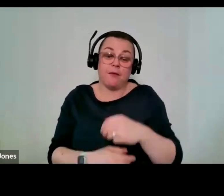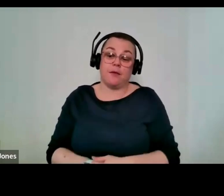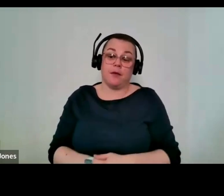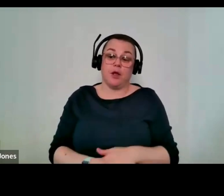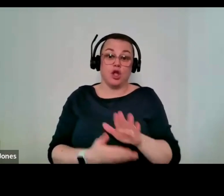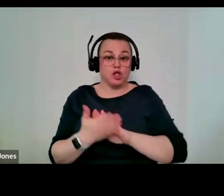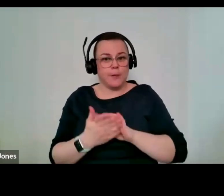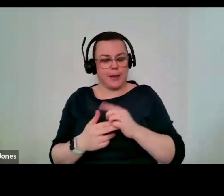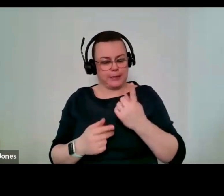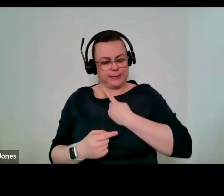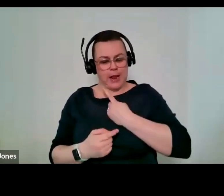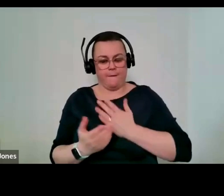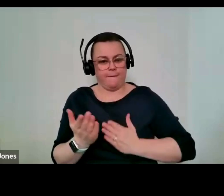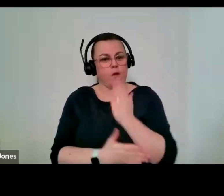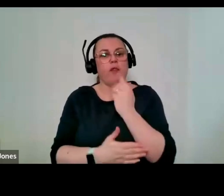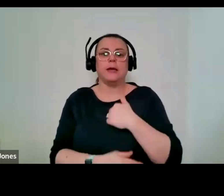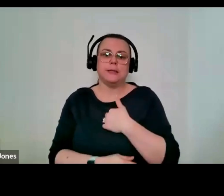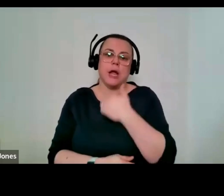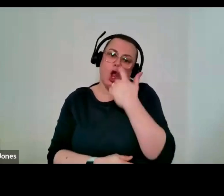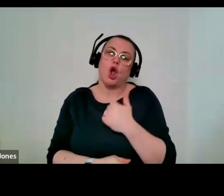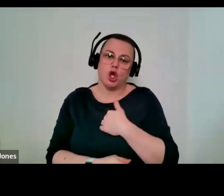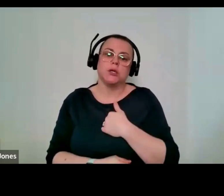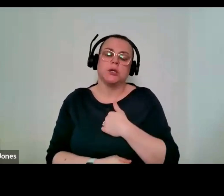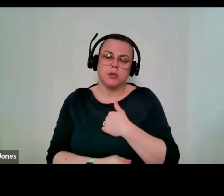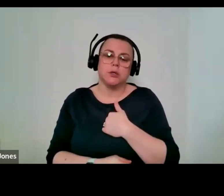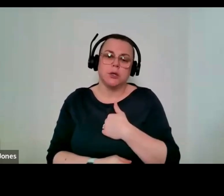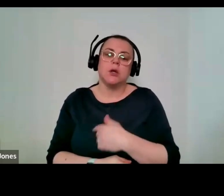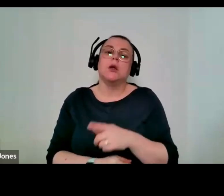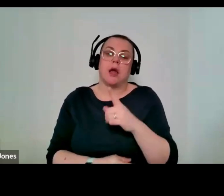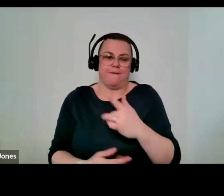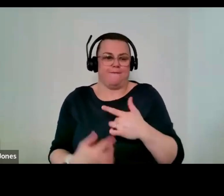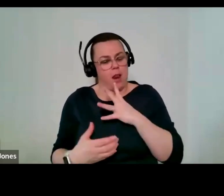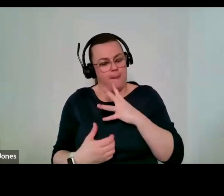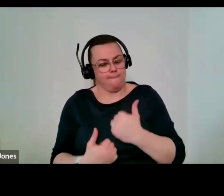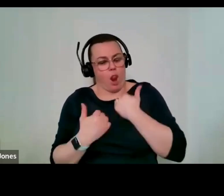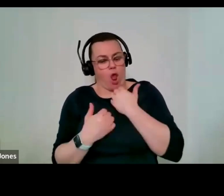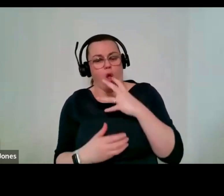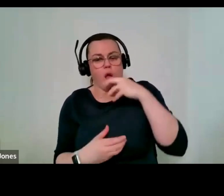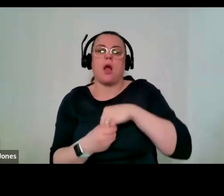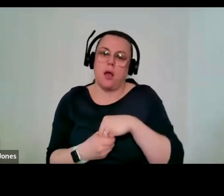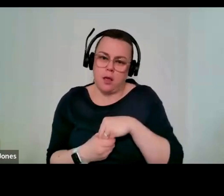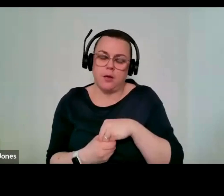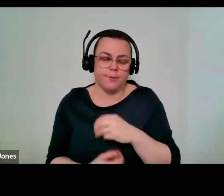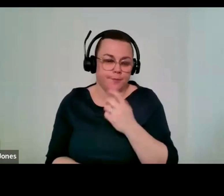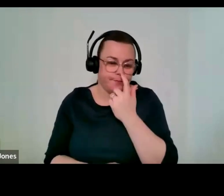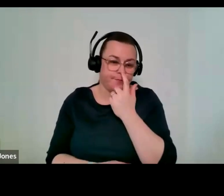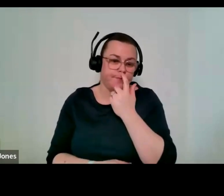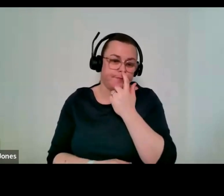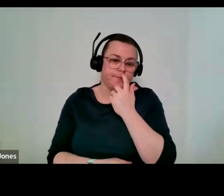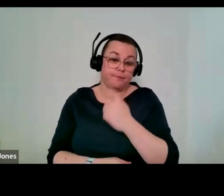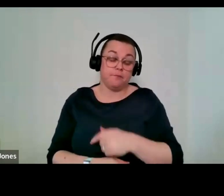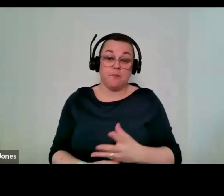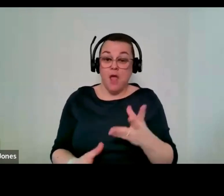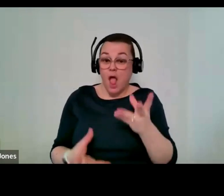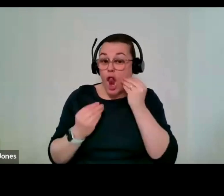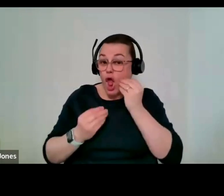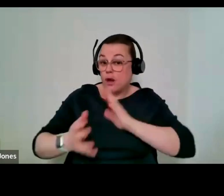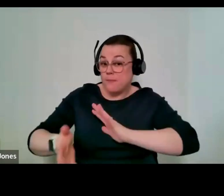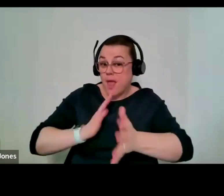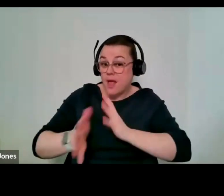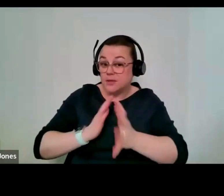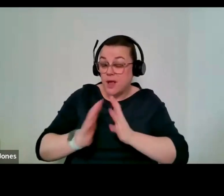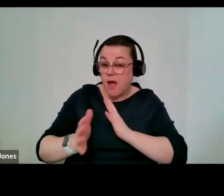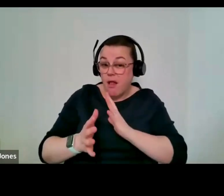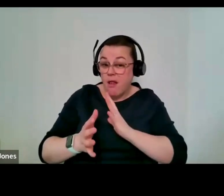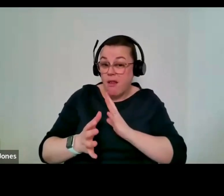my authentic self and I felt I belong. I learned BSL and I